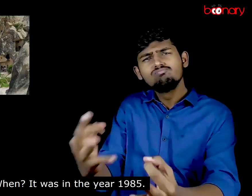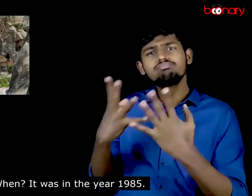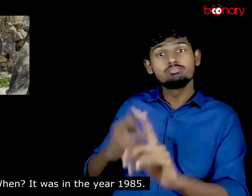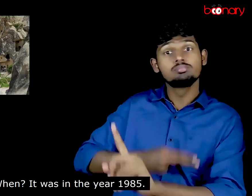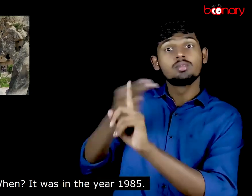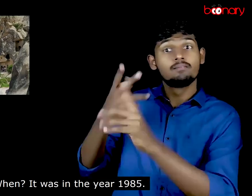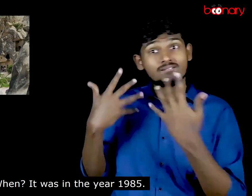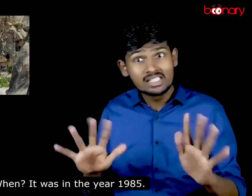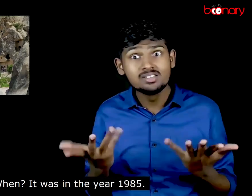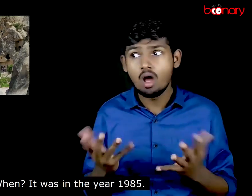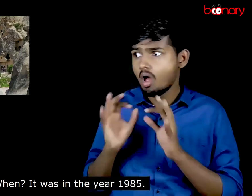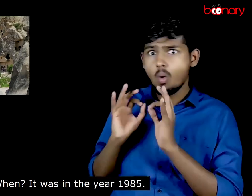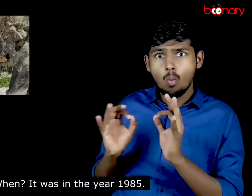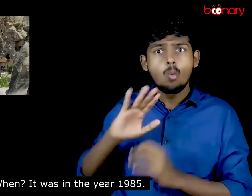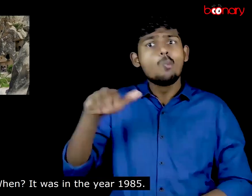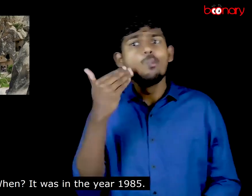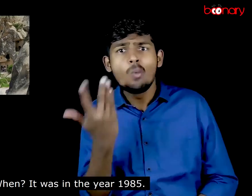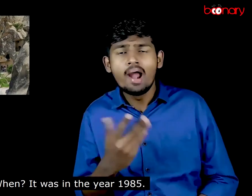It was in the year